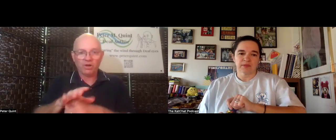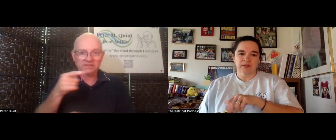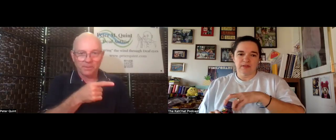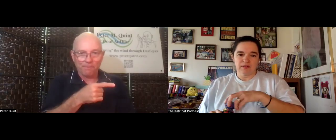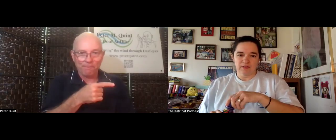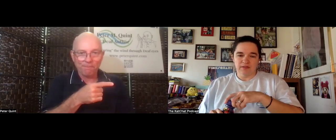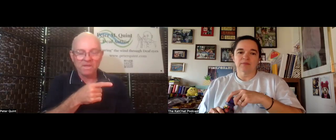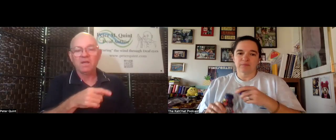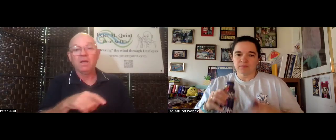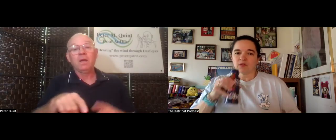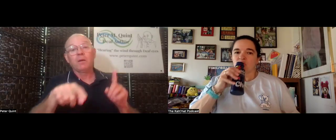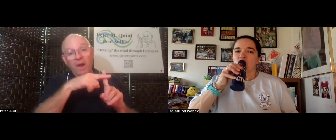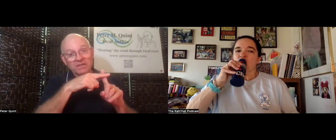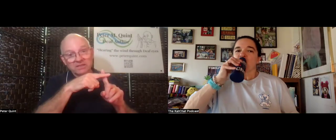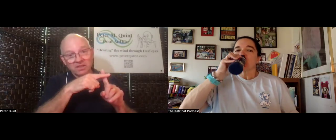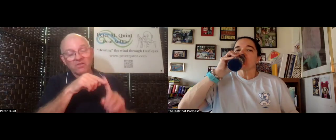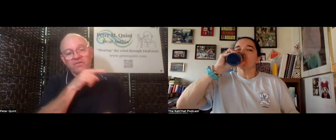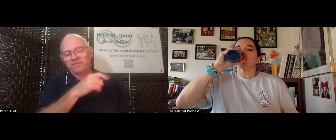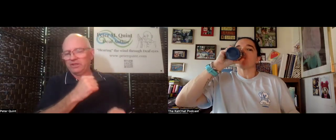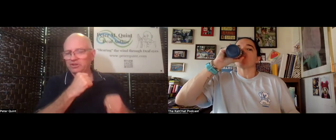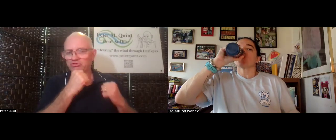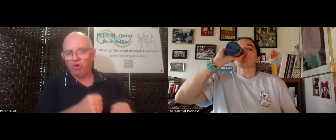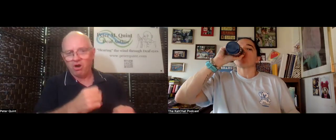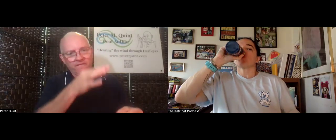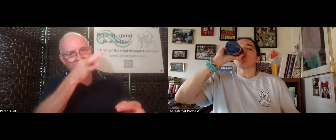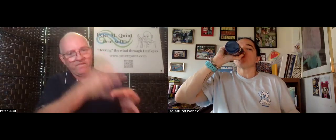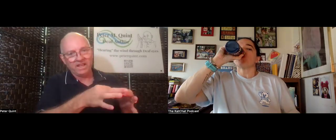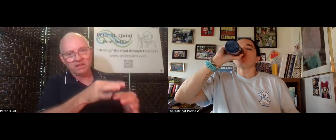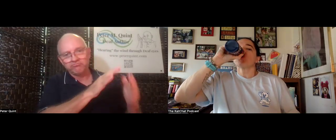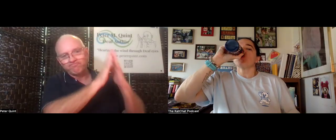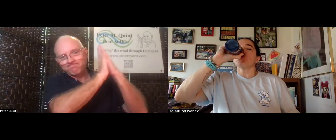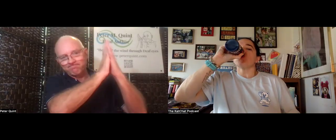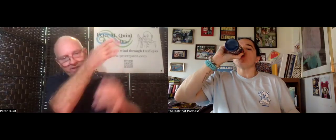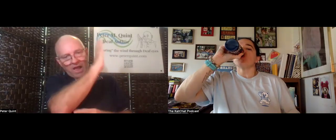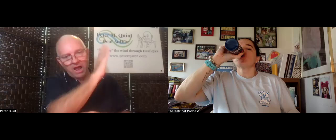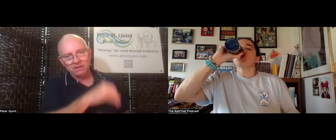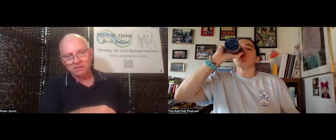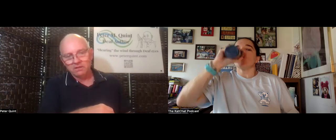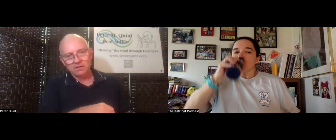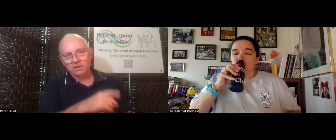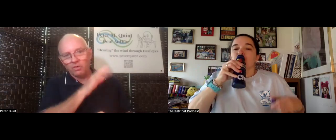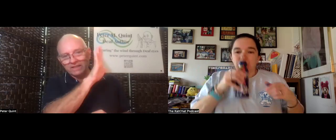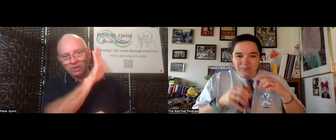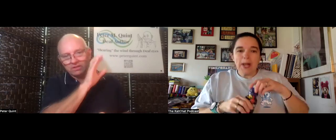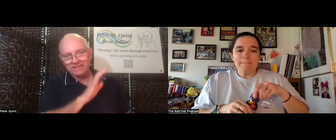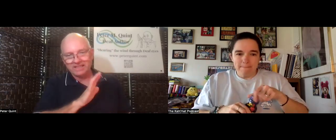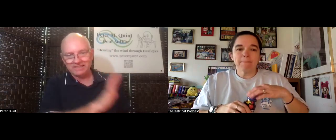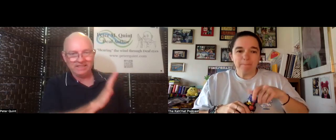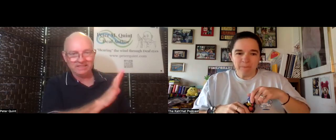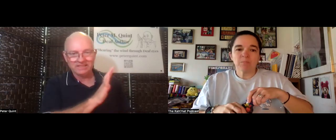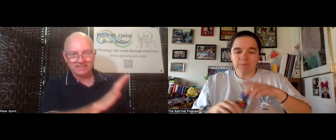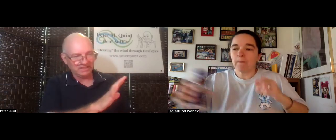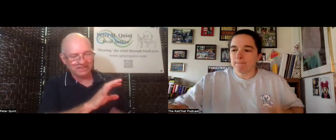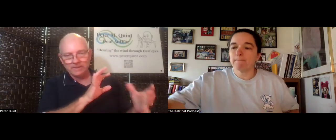who oppresses him. Positive, very strong faith, God.